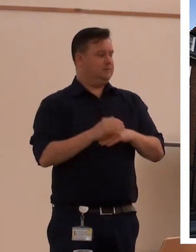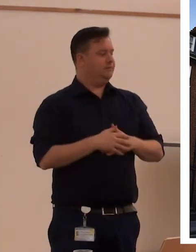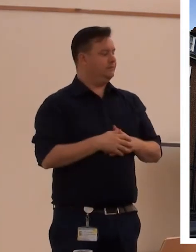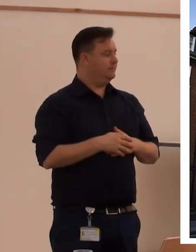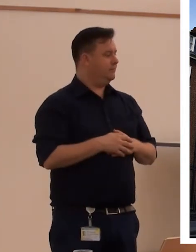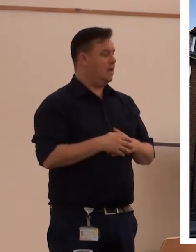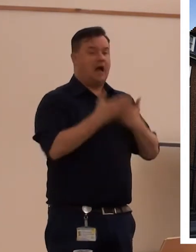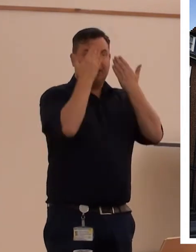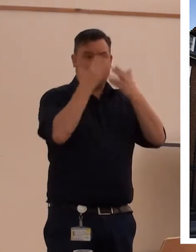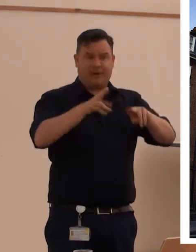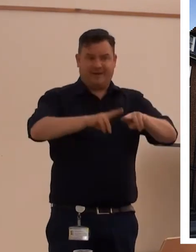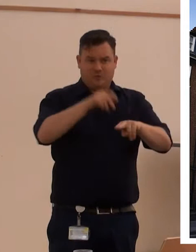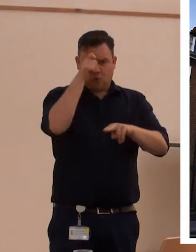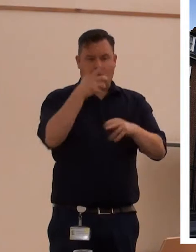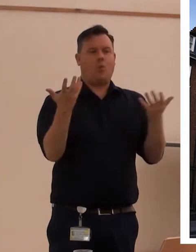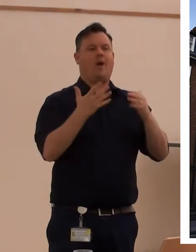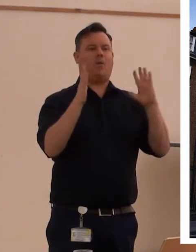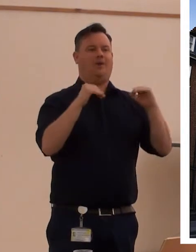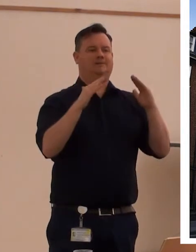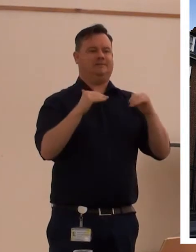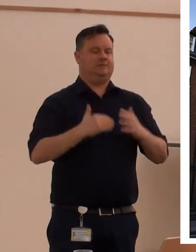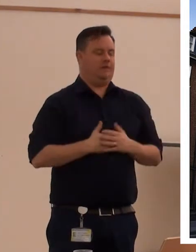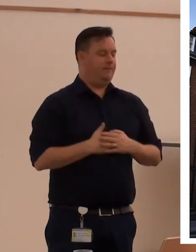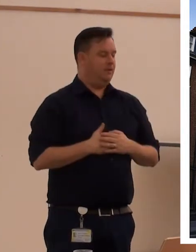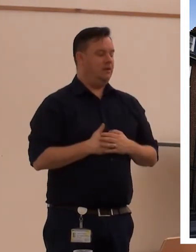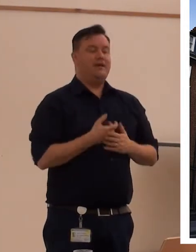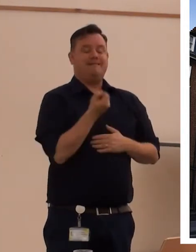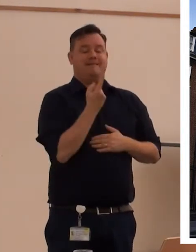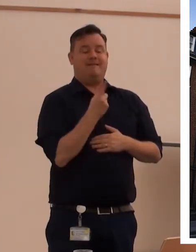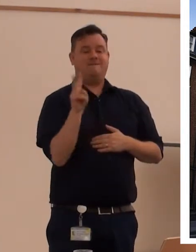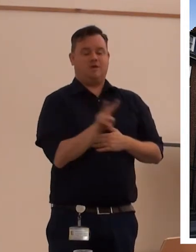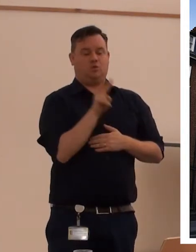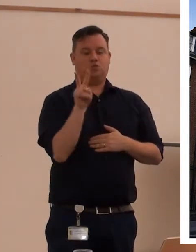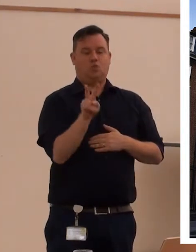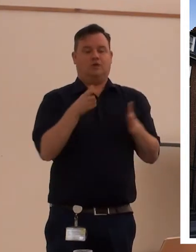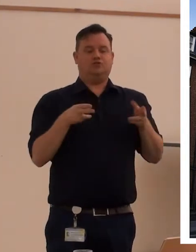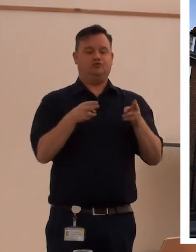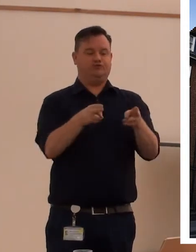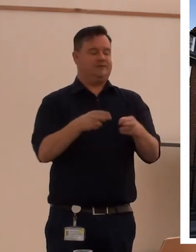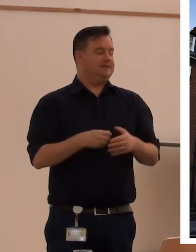I don't know whether you know it in Westminster, just off Victoria Street.